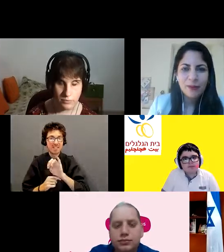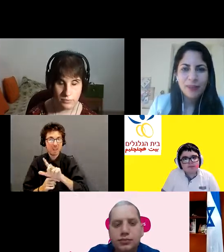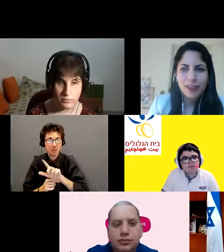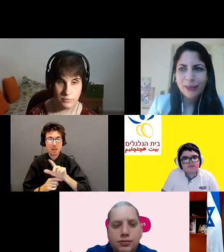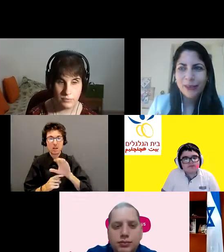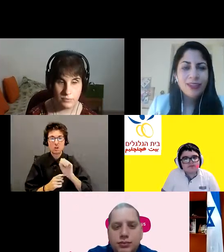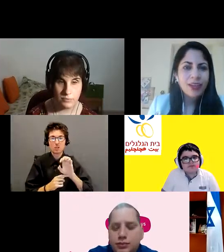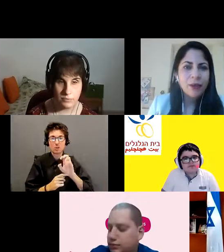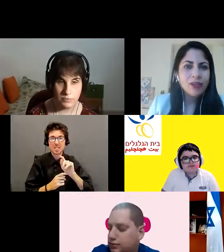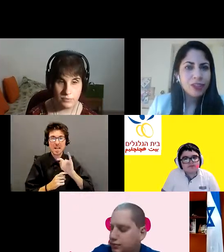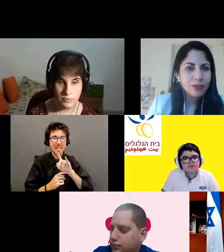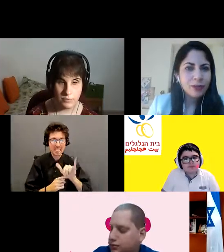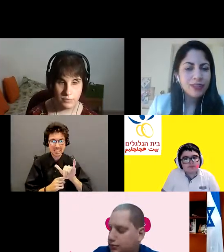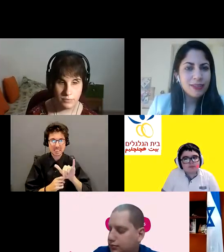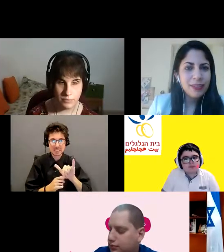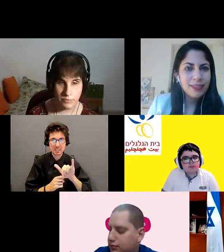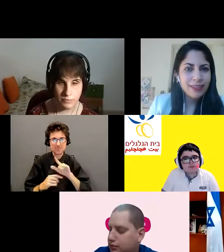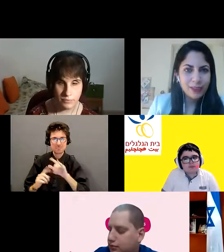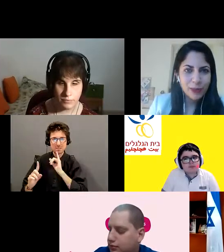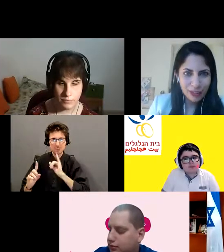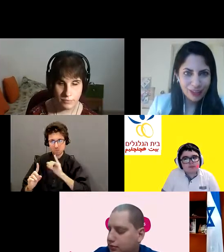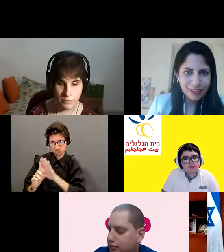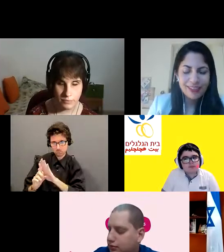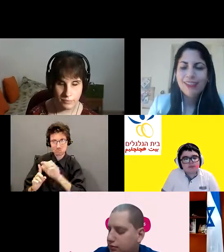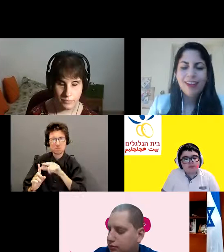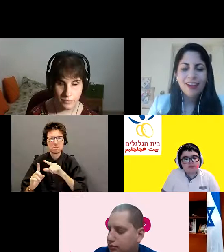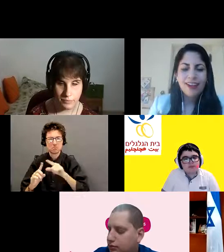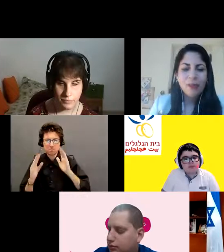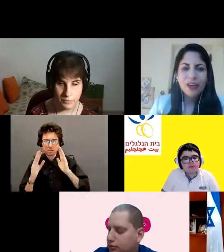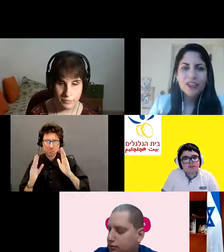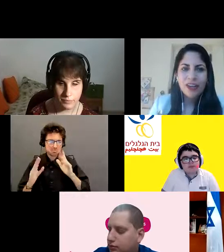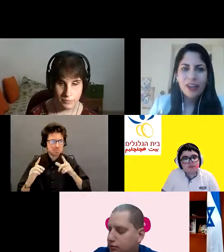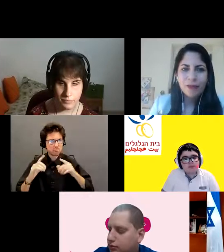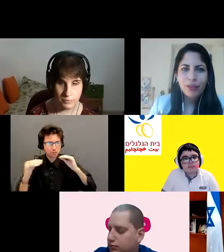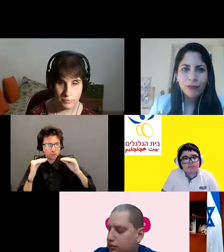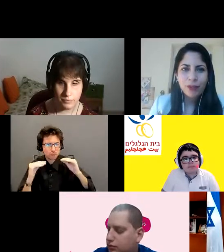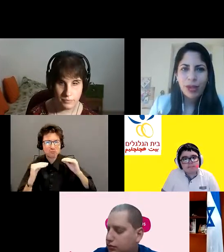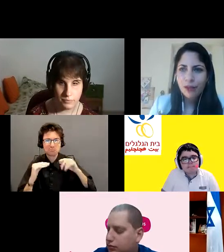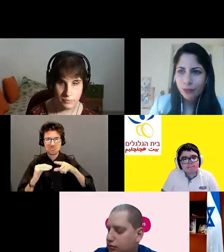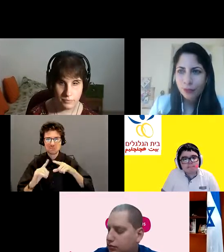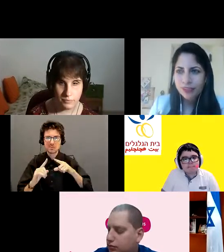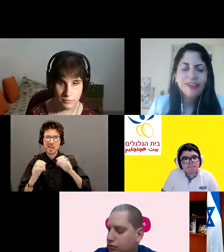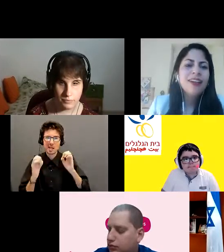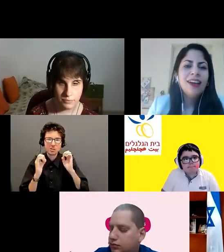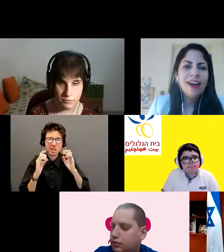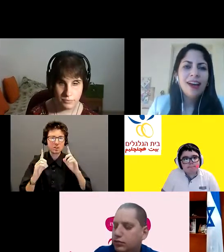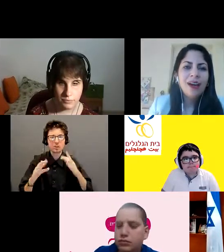gonna talk with you about children with disabilities and education. I'm going to start off with a few house